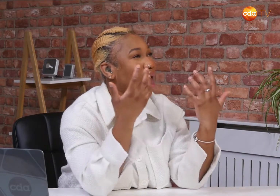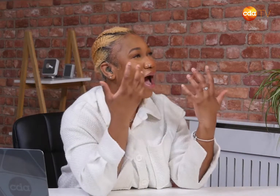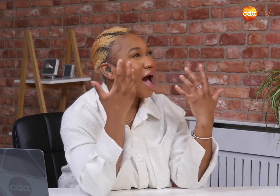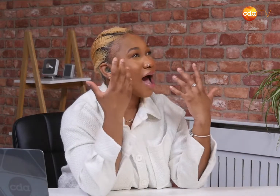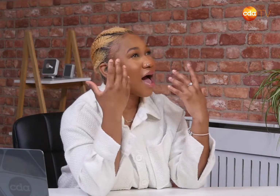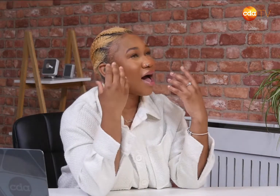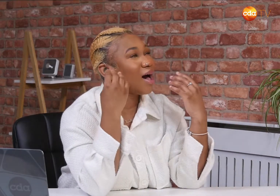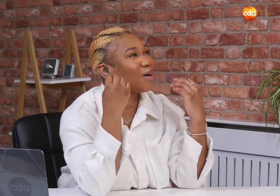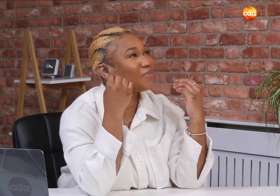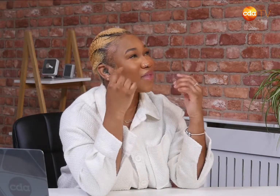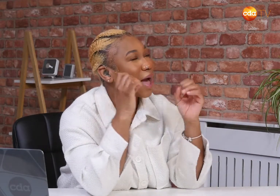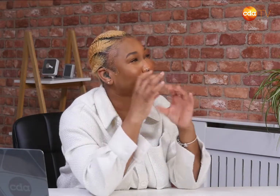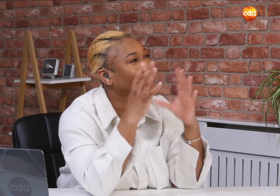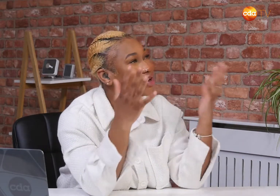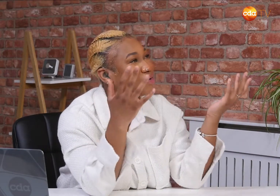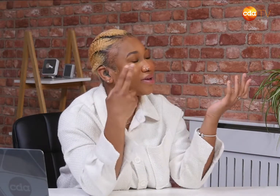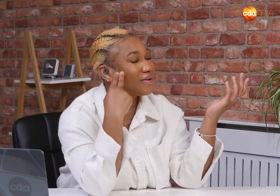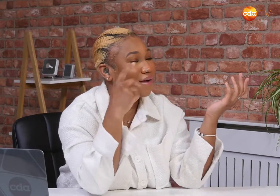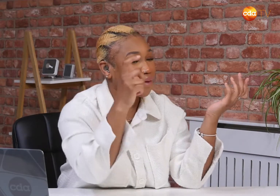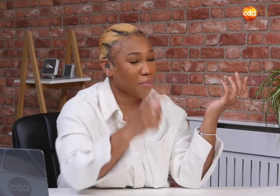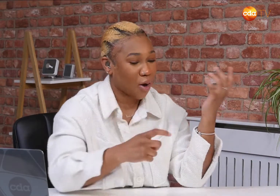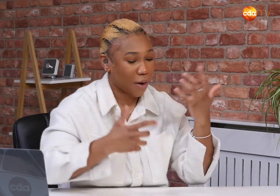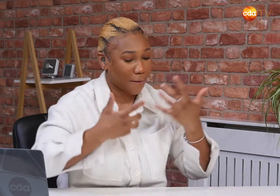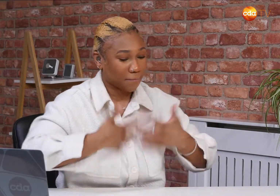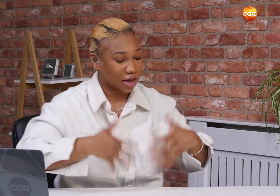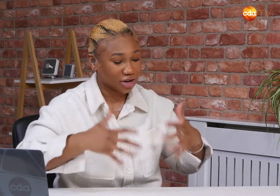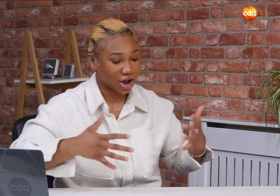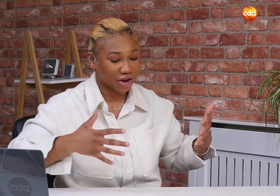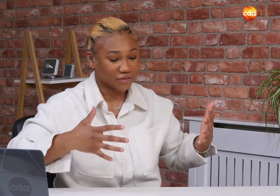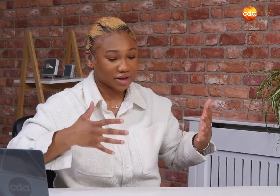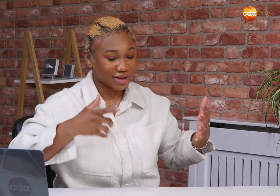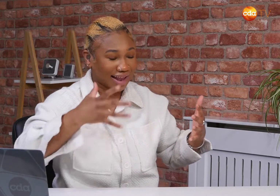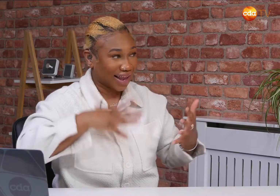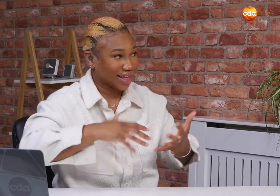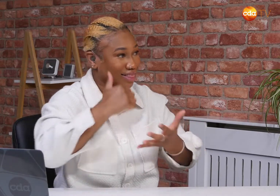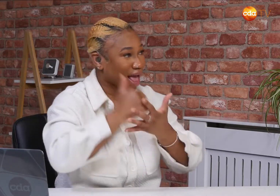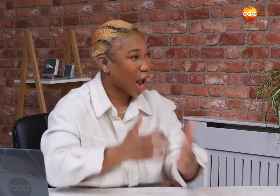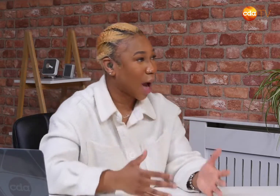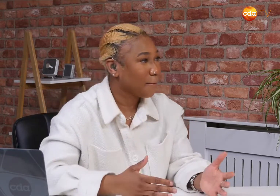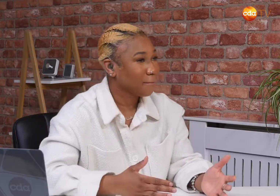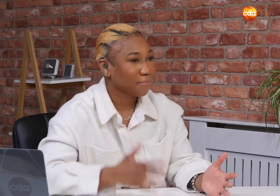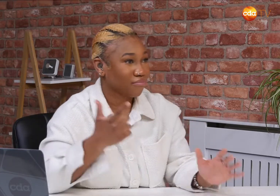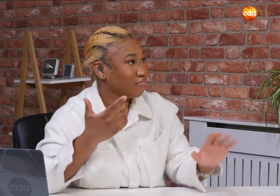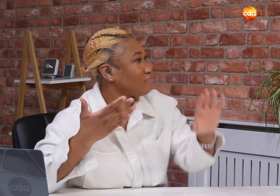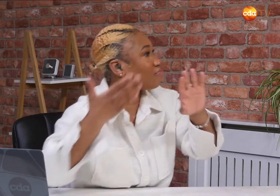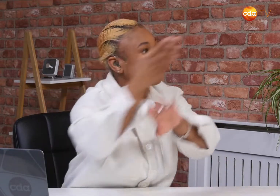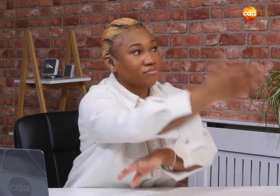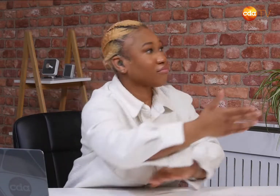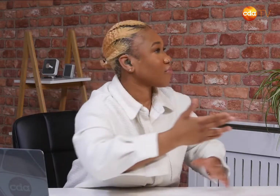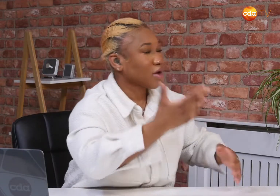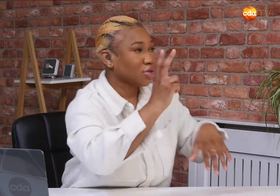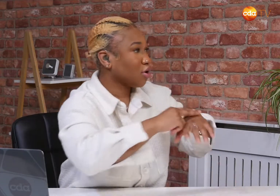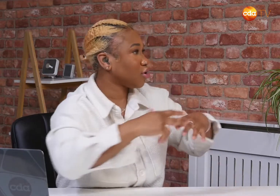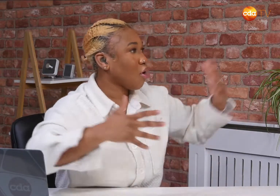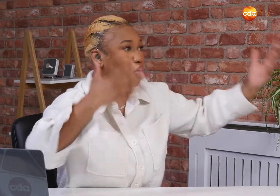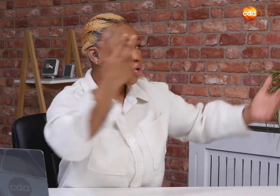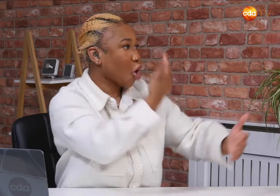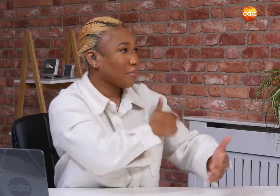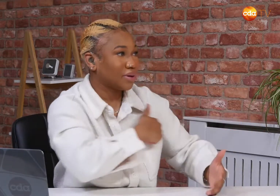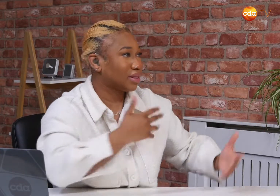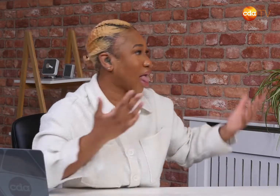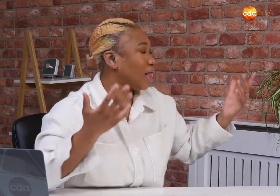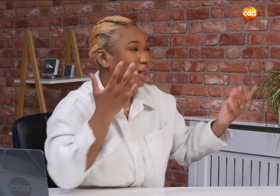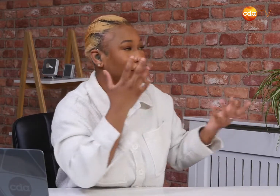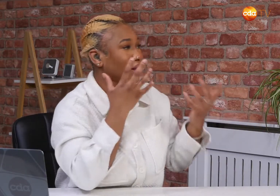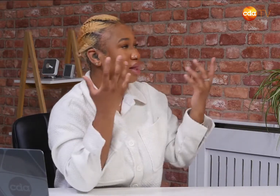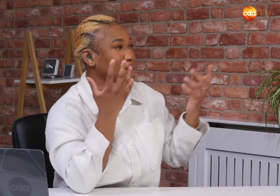and obviously you as a hearing person, I'm just trying to imagine, if a deaf person's gone through a miscarriage and they need support, they need help, and they kind of go